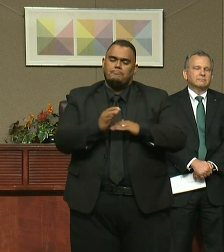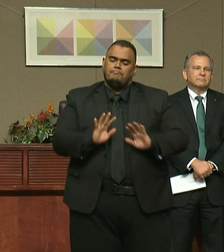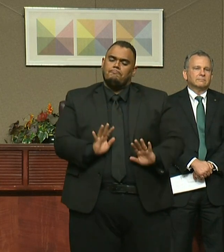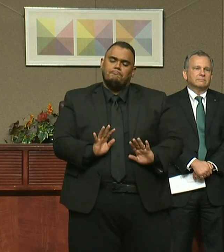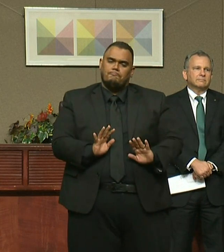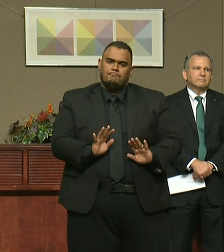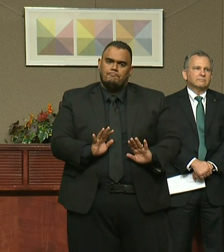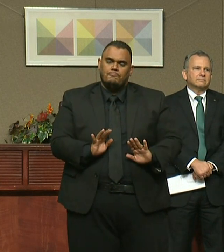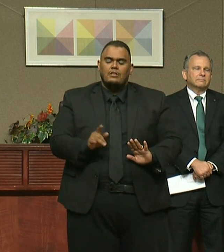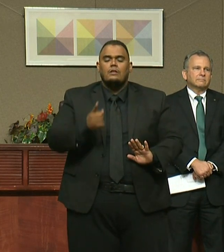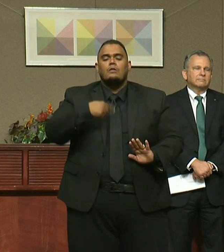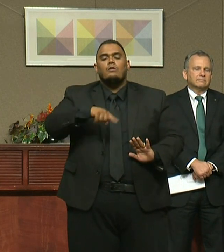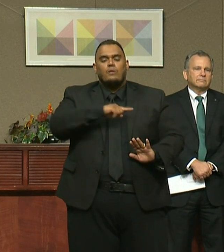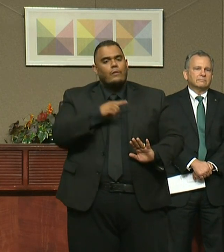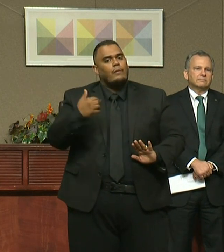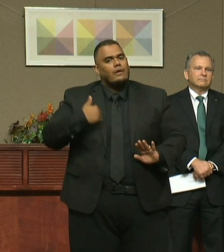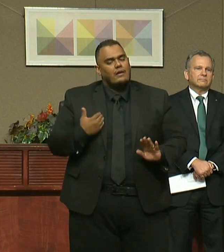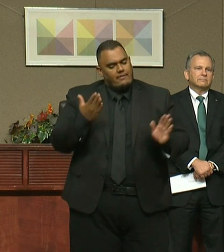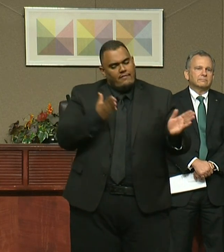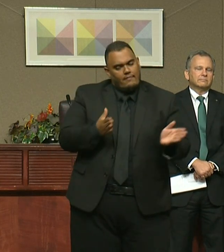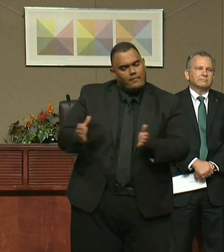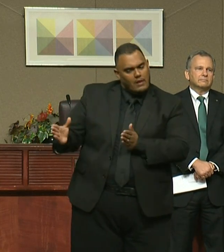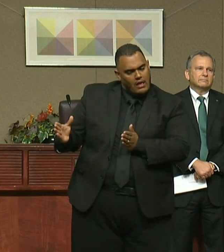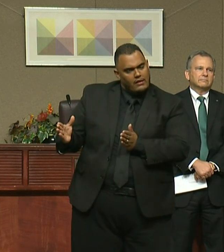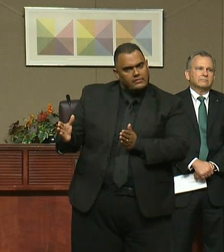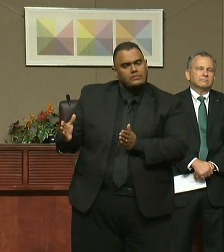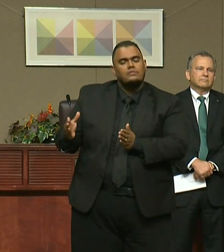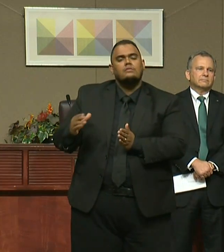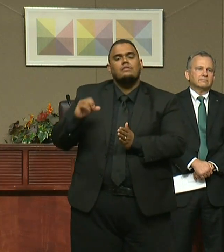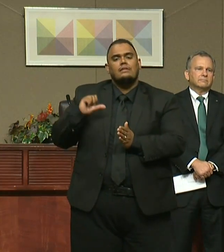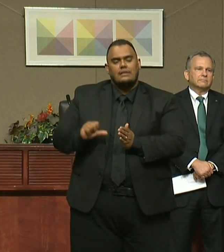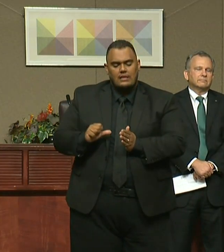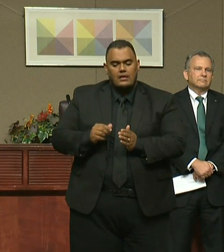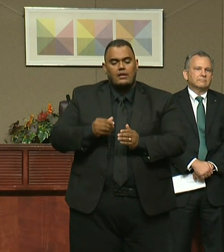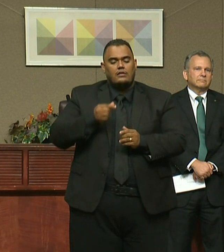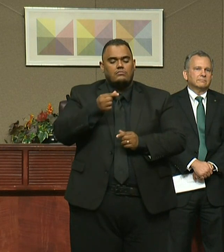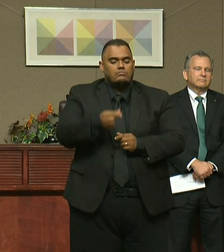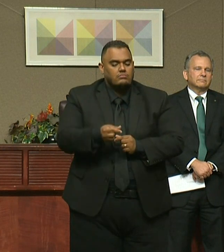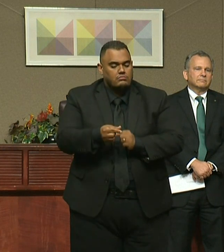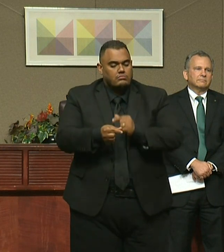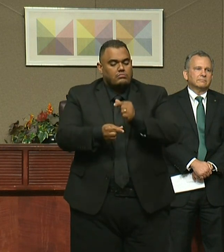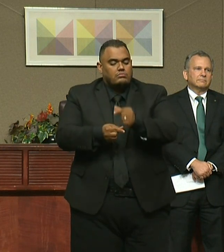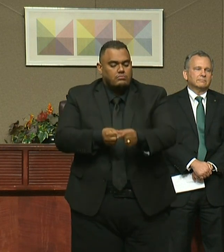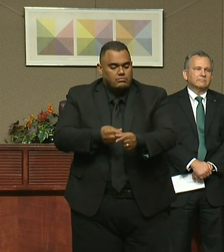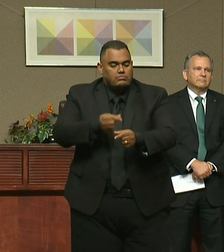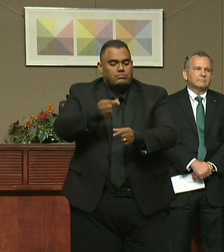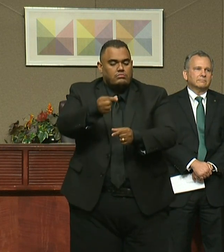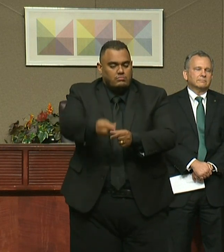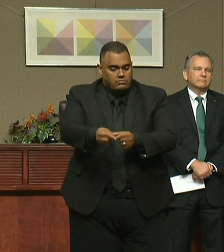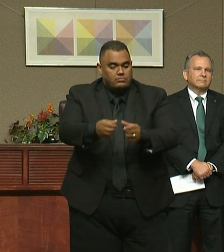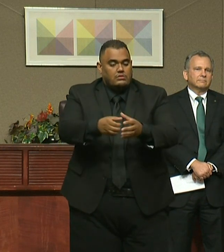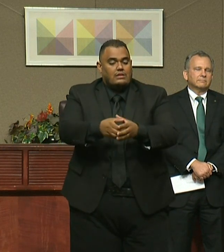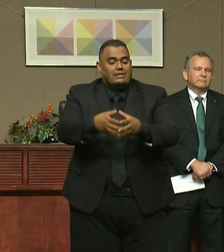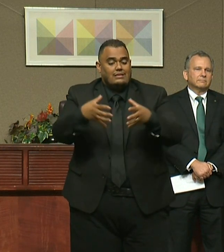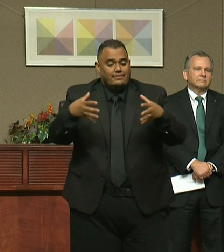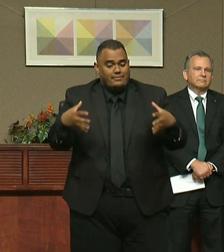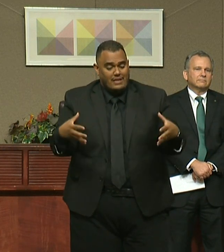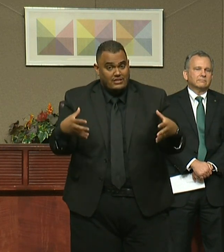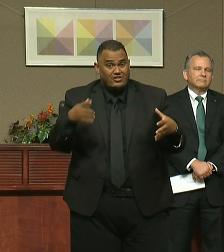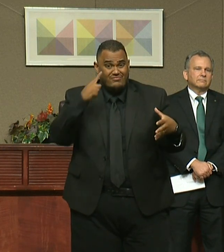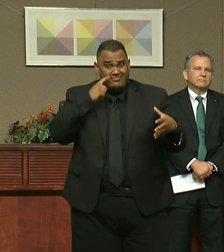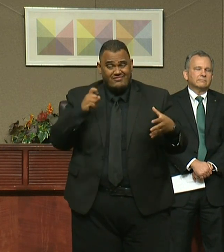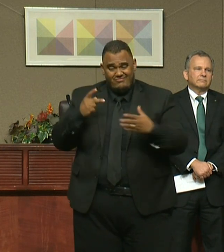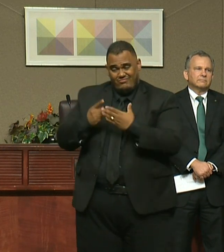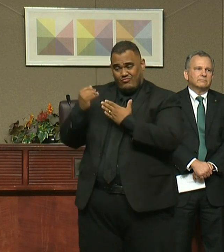could phase the expansion because we have really already broken ground on the project